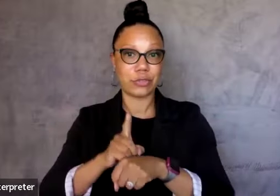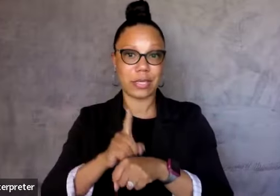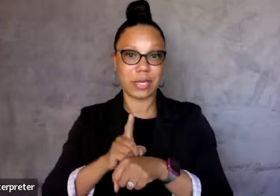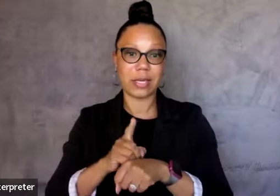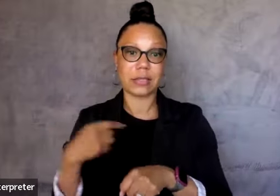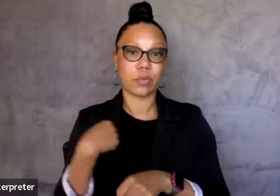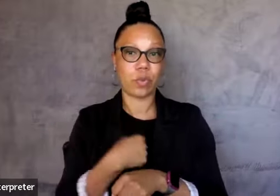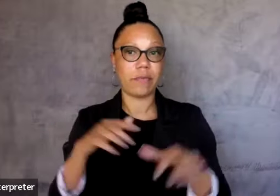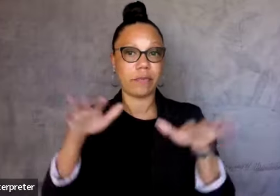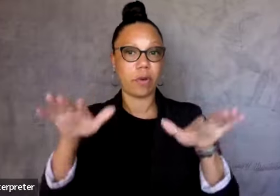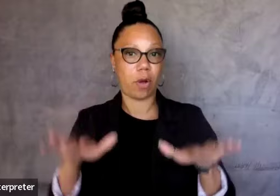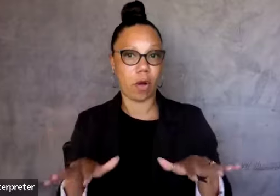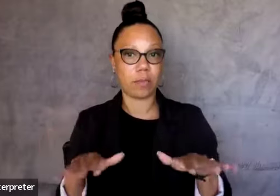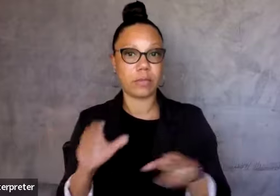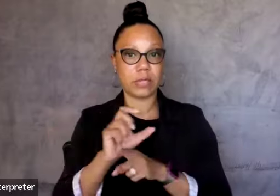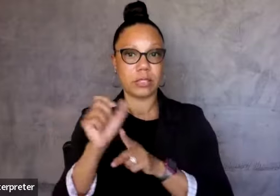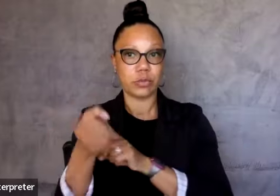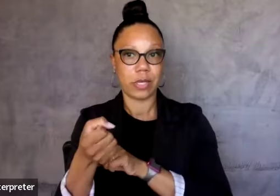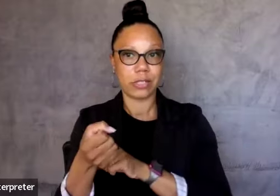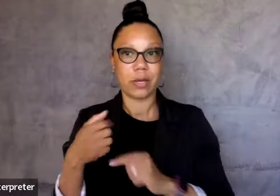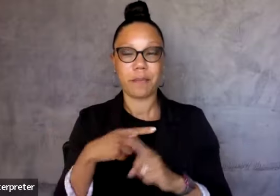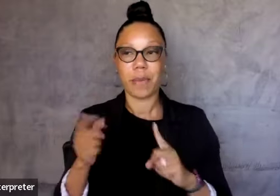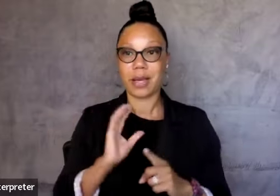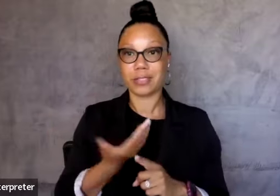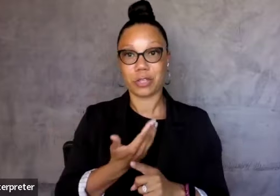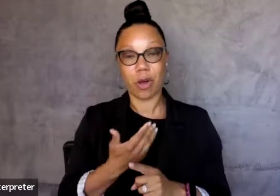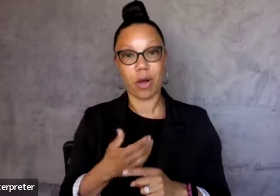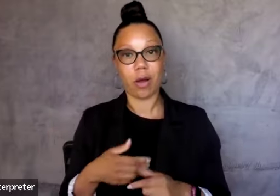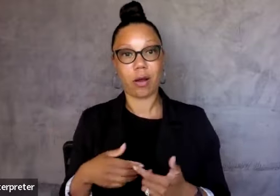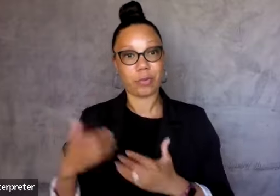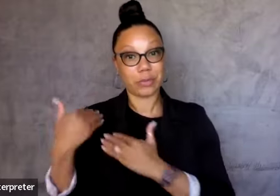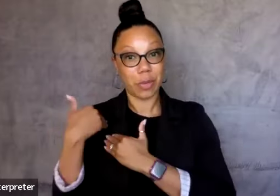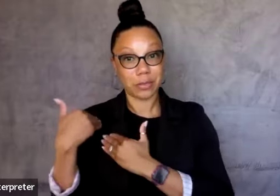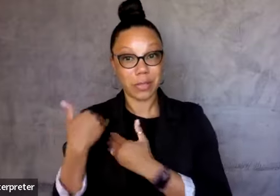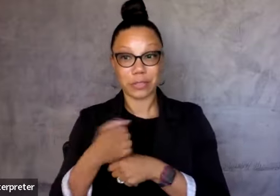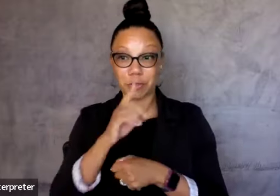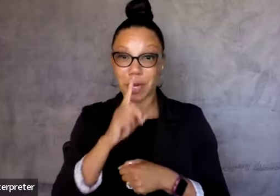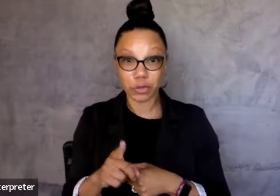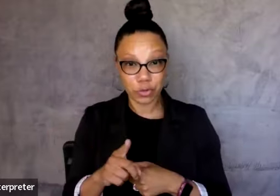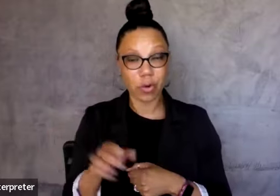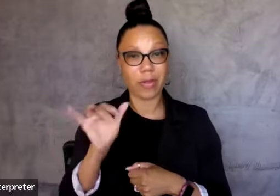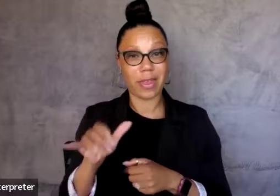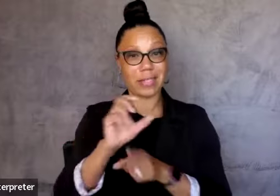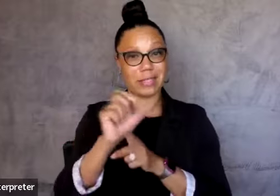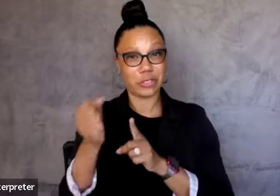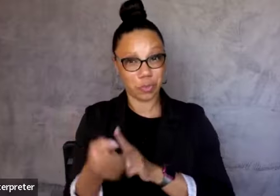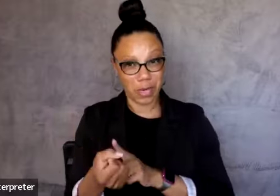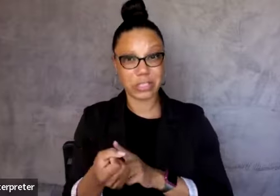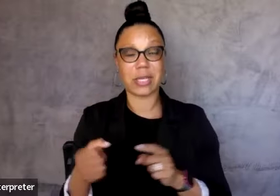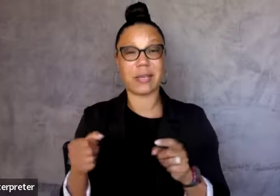neutralized. And it's our responsibility to make sure that it sticks at the end of the process that's outlined in our policy file.